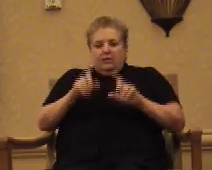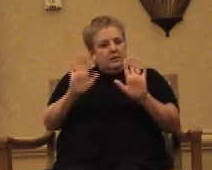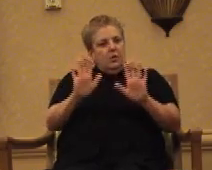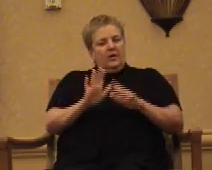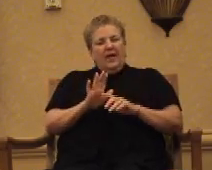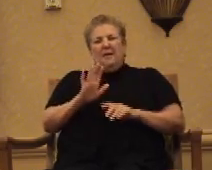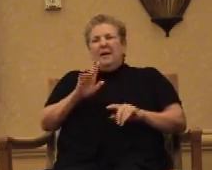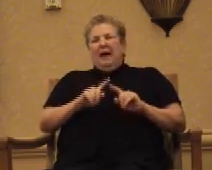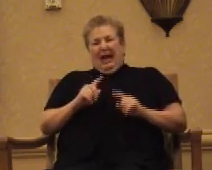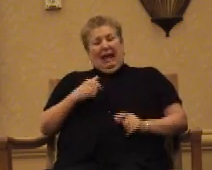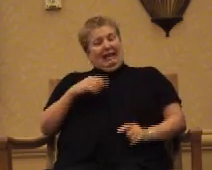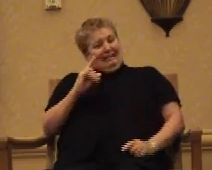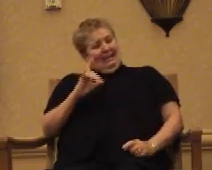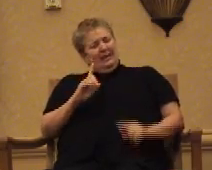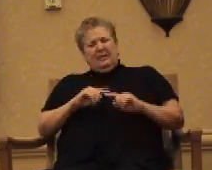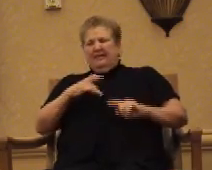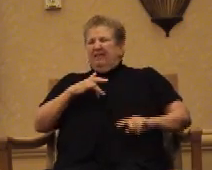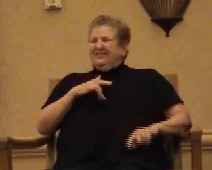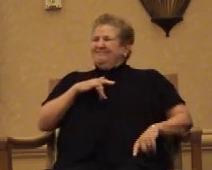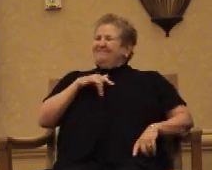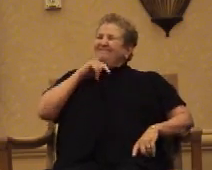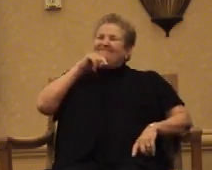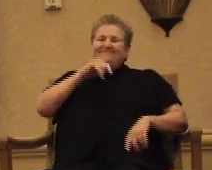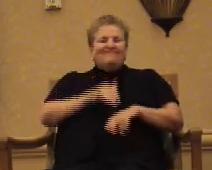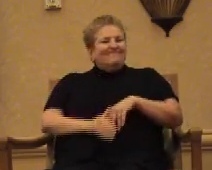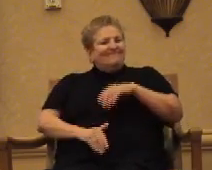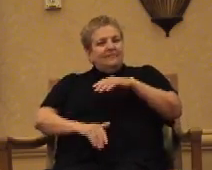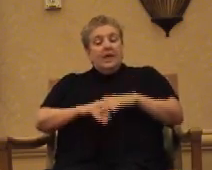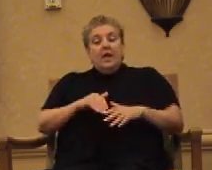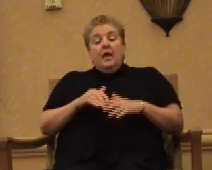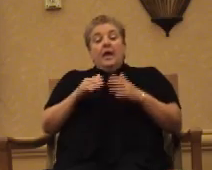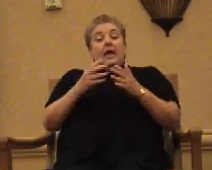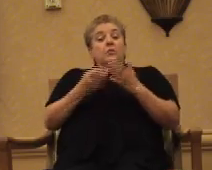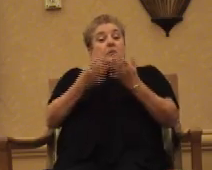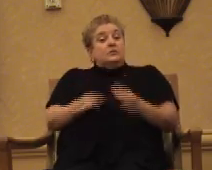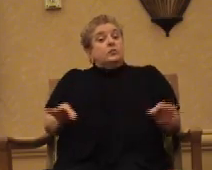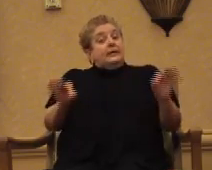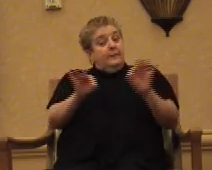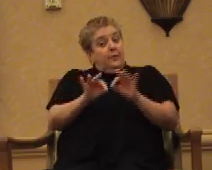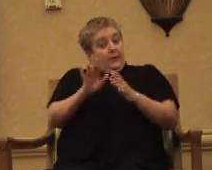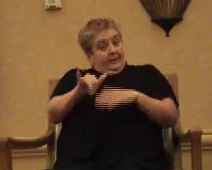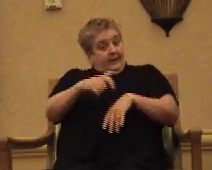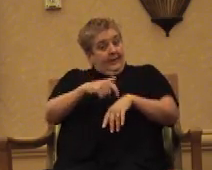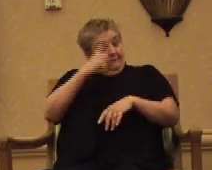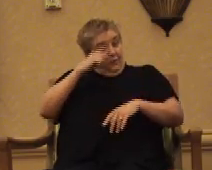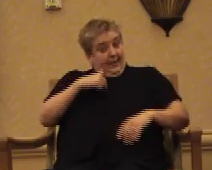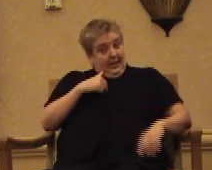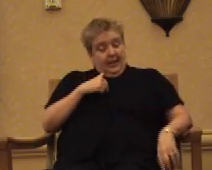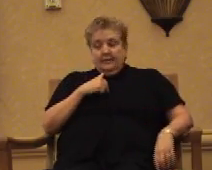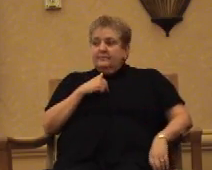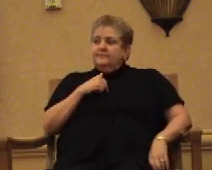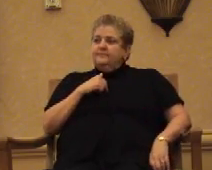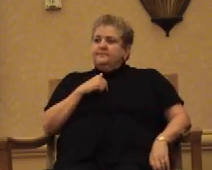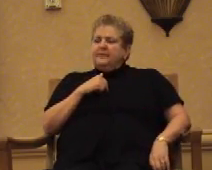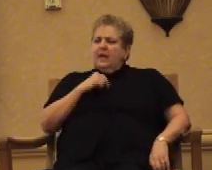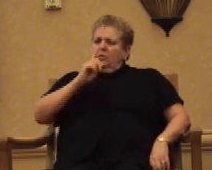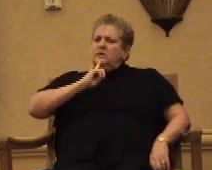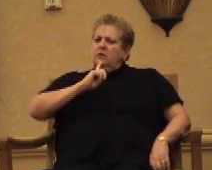uncomfortable. The significant thing that happened at that time for me, because I was alone, I lived a lot in my